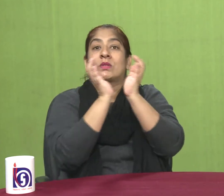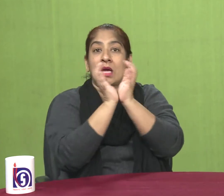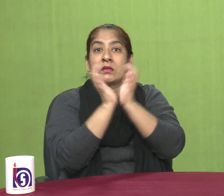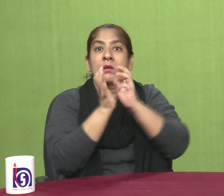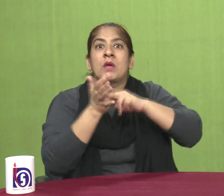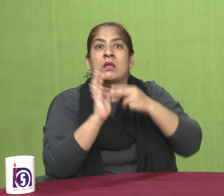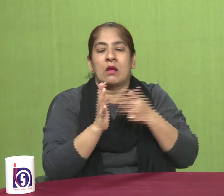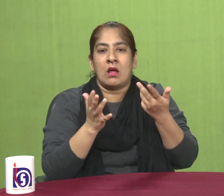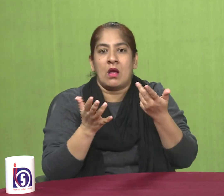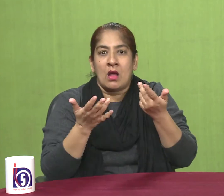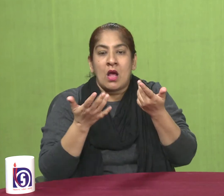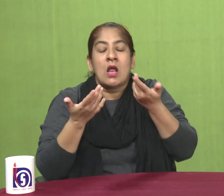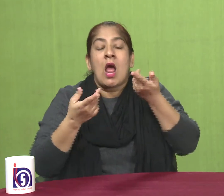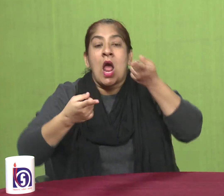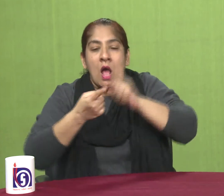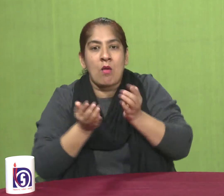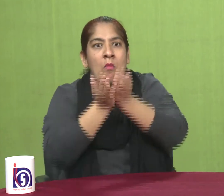cargo insurance,